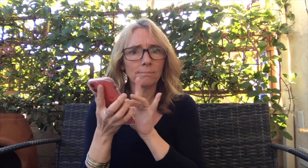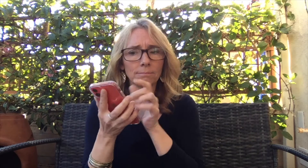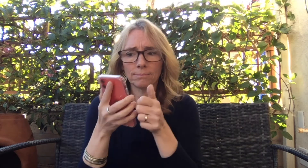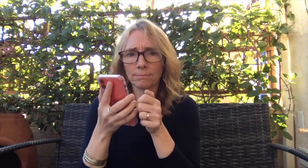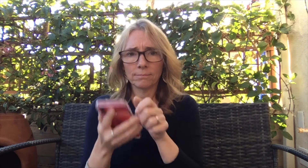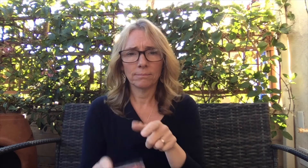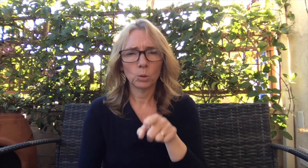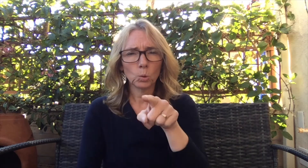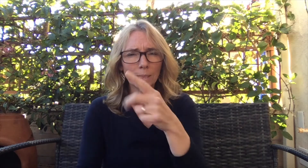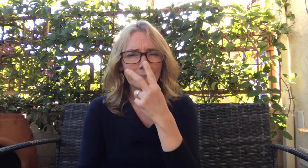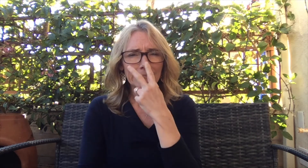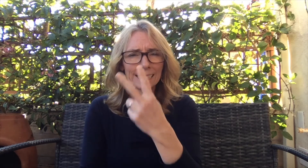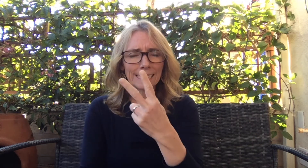our devices.